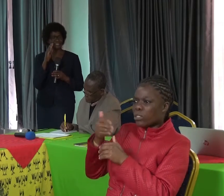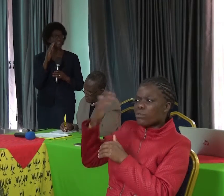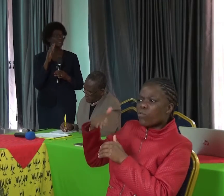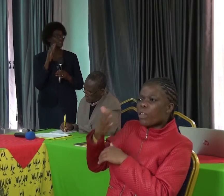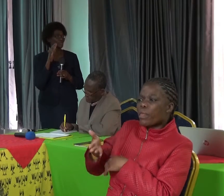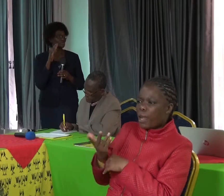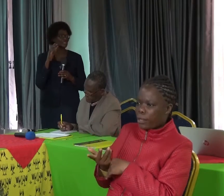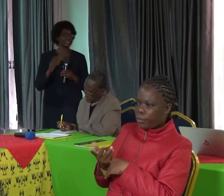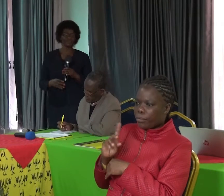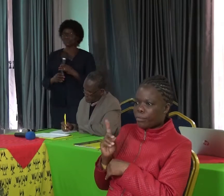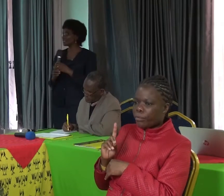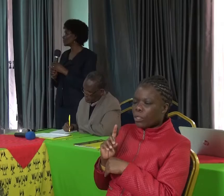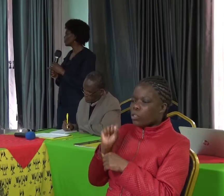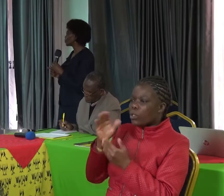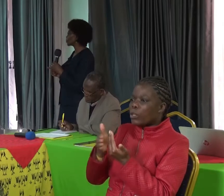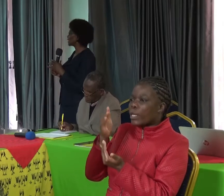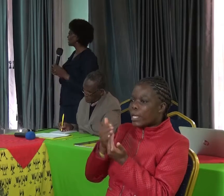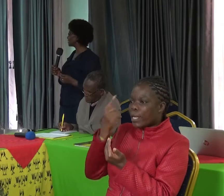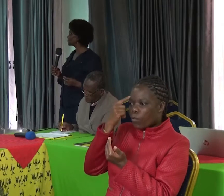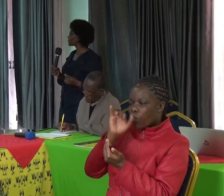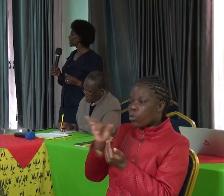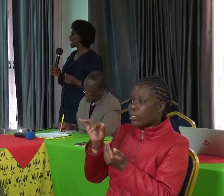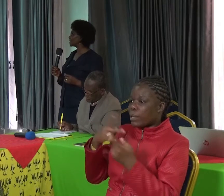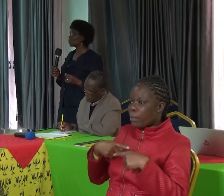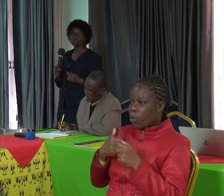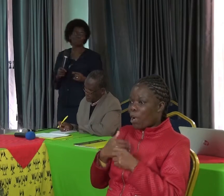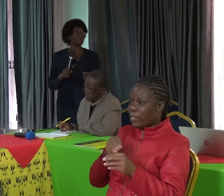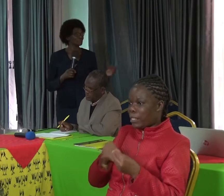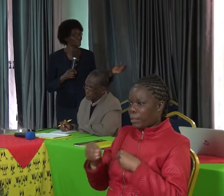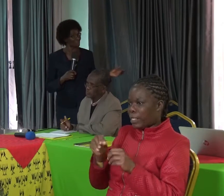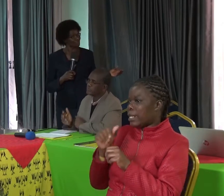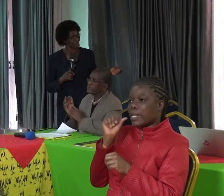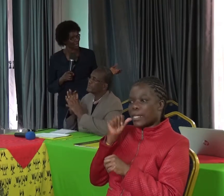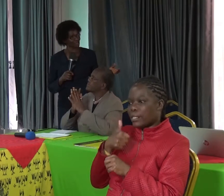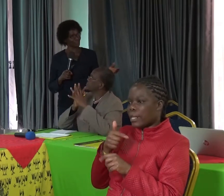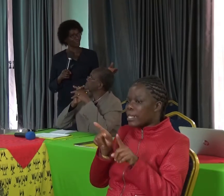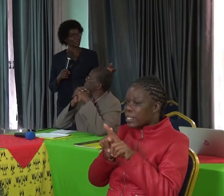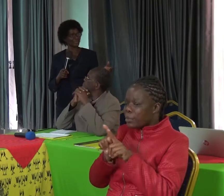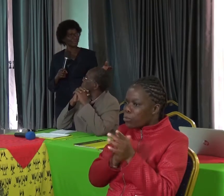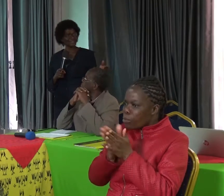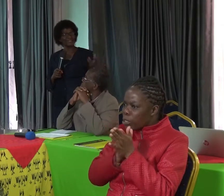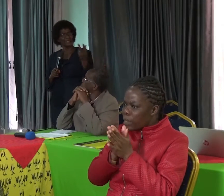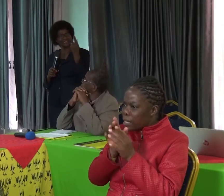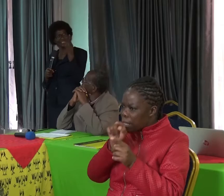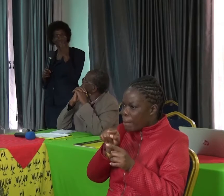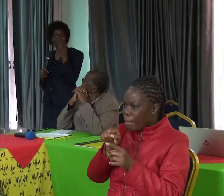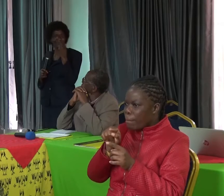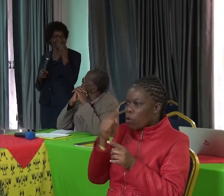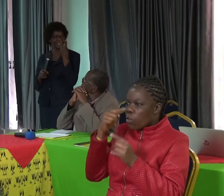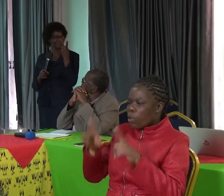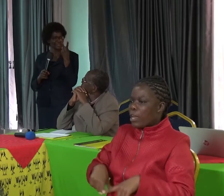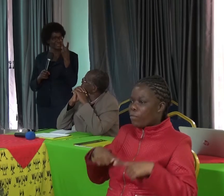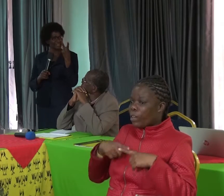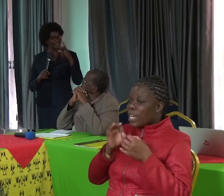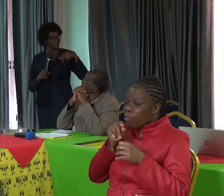that, so that we cater for them also nicely and also motivate them for life. You know, when they find just a small